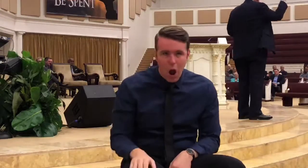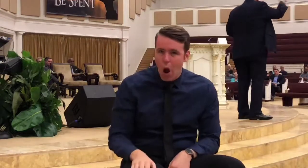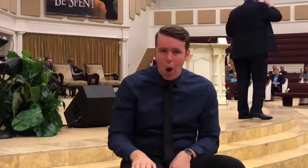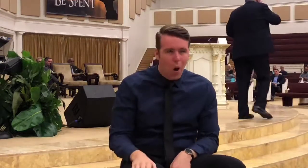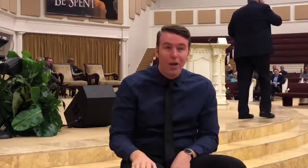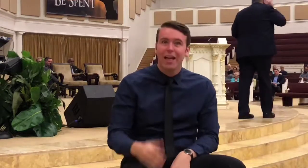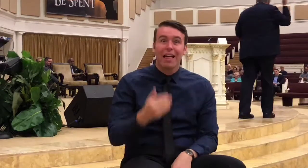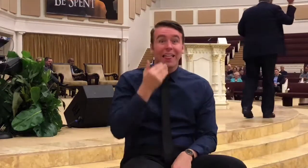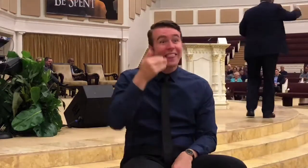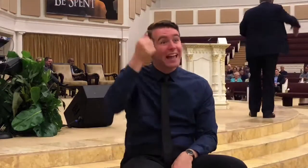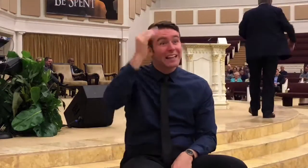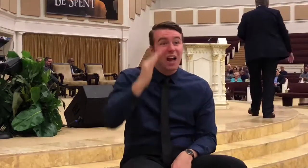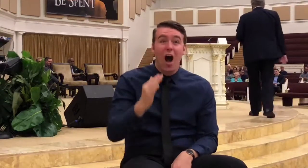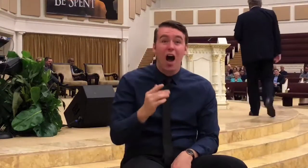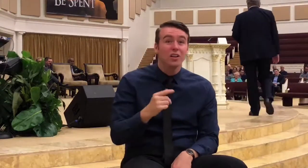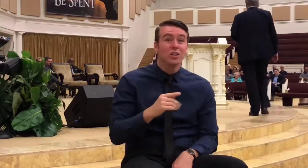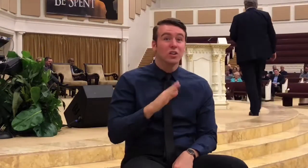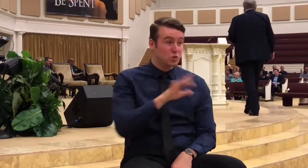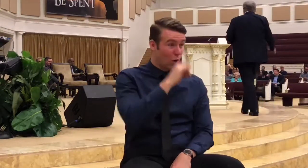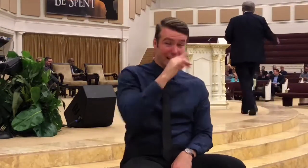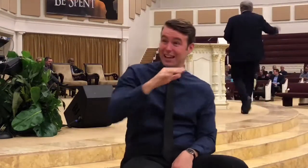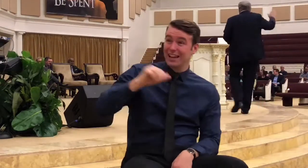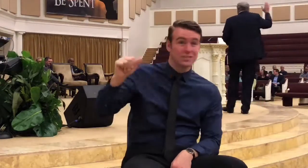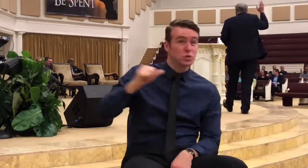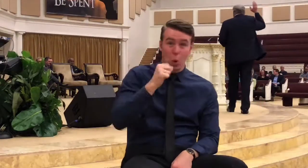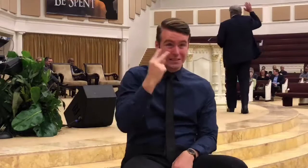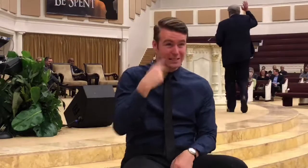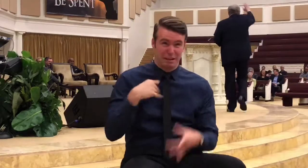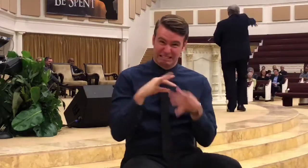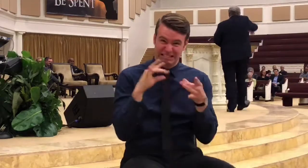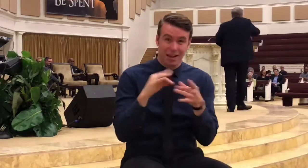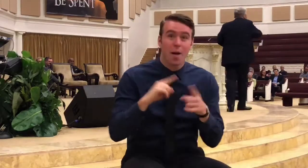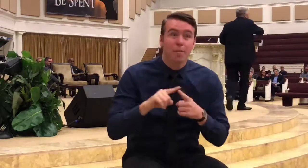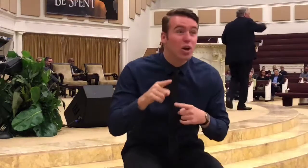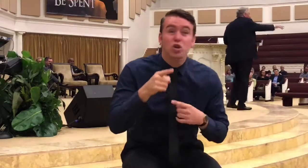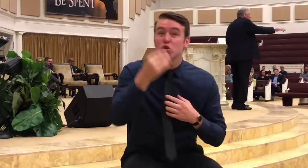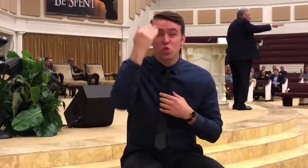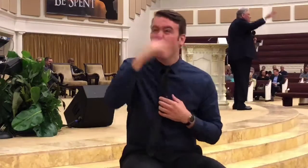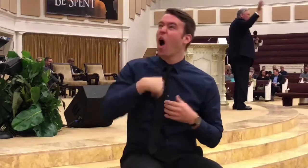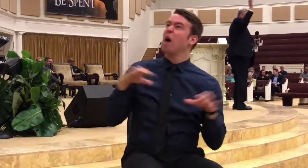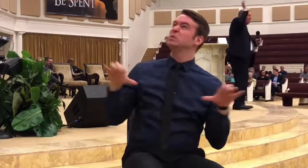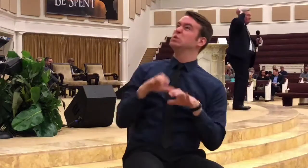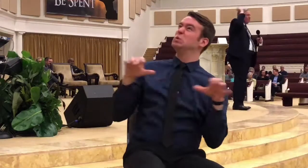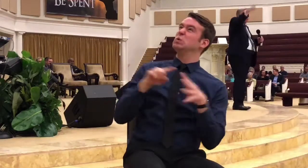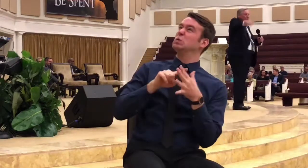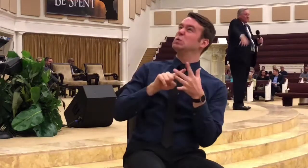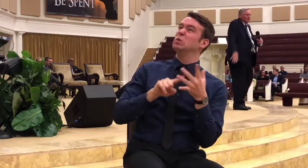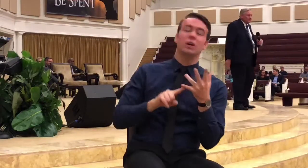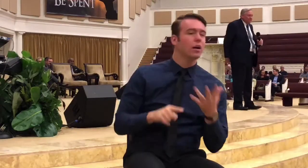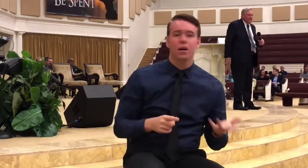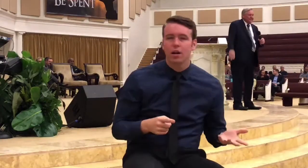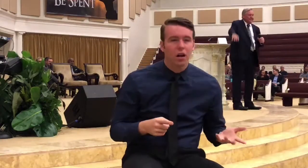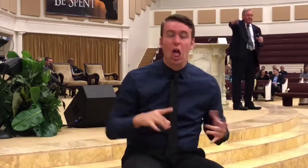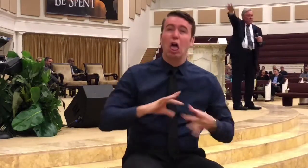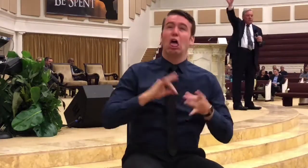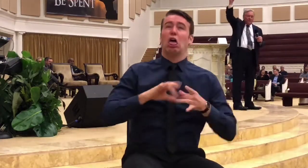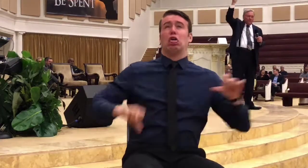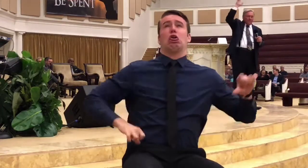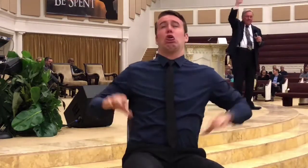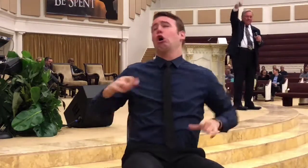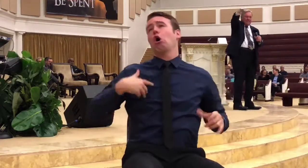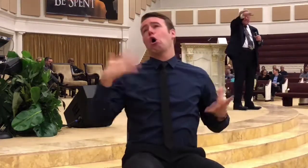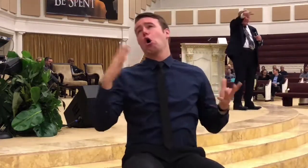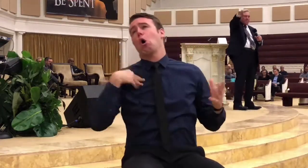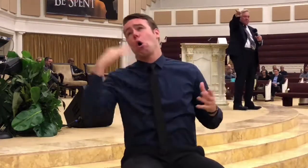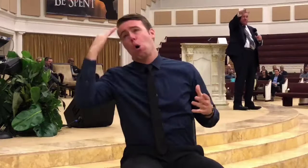God I don't got them. Yes, you know, I know kids at home. I've never seen them. But you don't even know what you're doing. You're just pillar to post. And somebody says, oh, here's